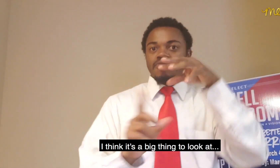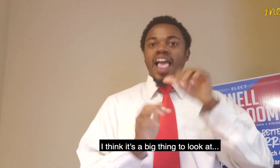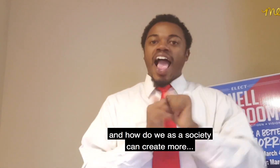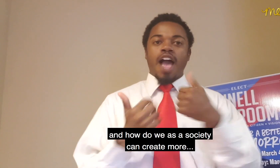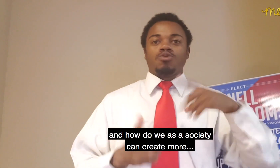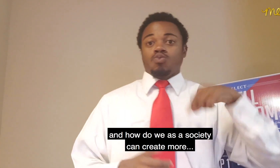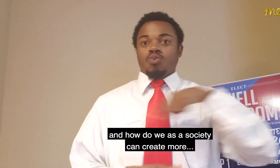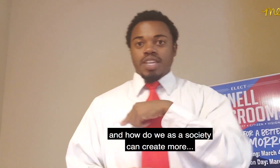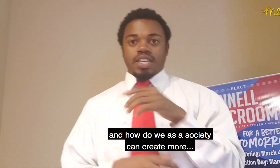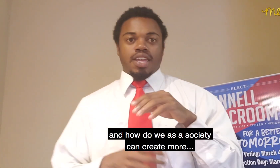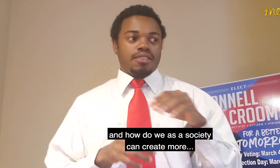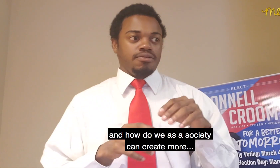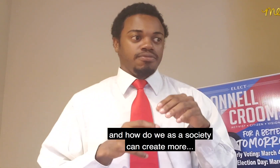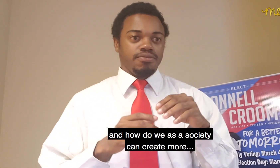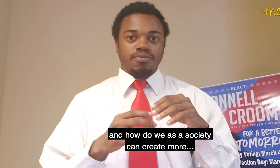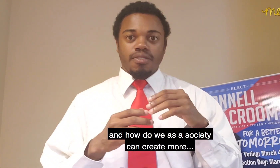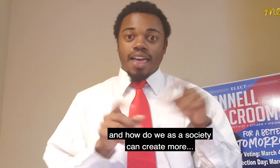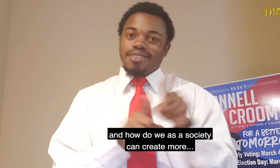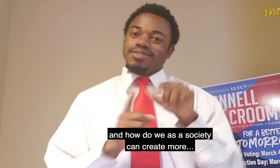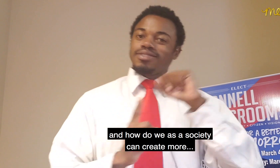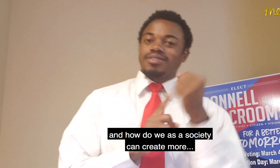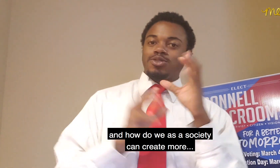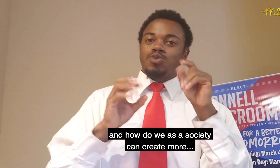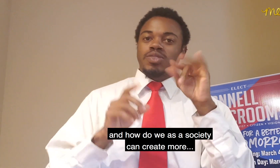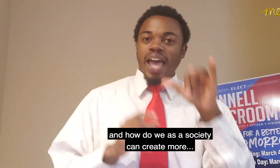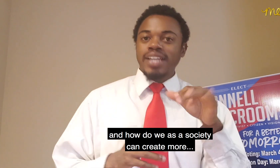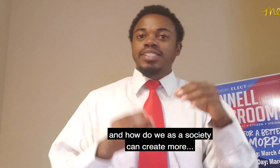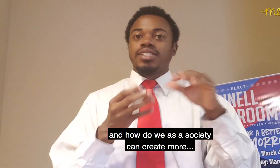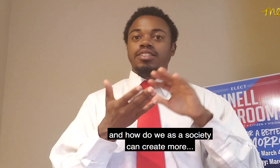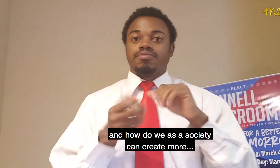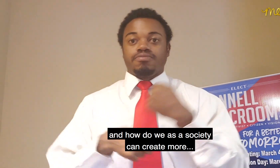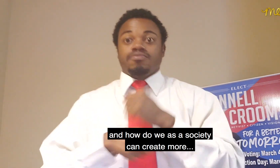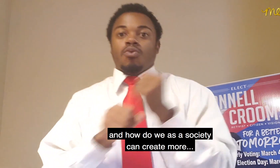big thing to look at. And how do we, as a society, create more?